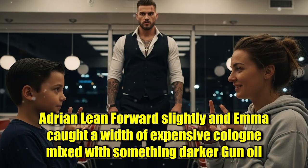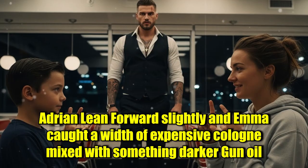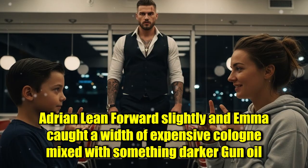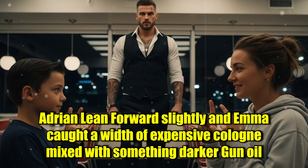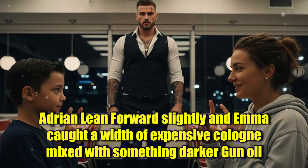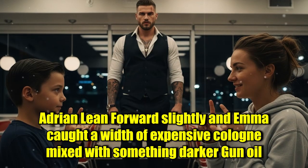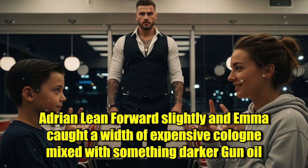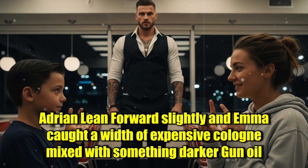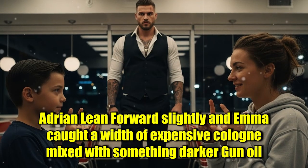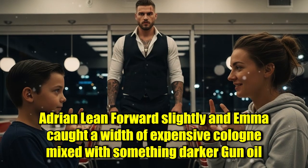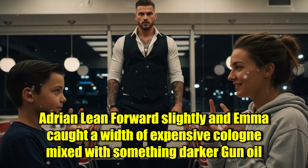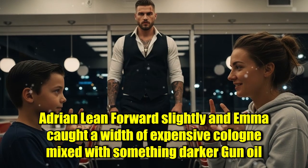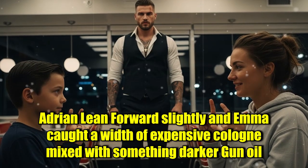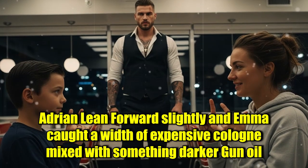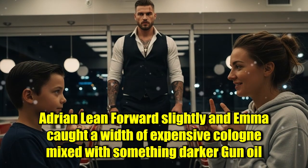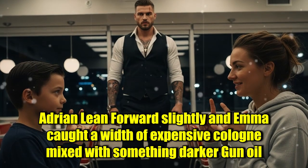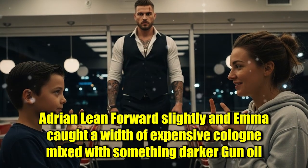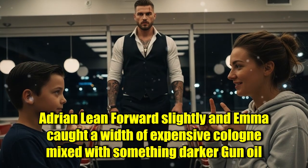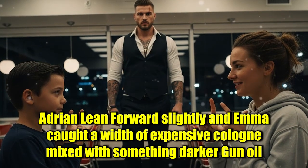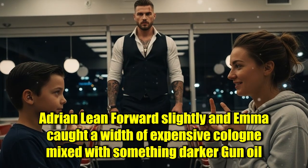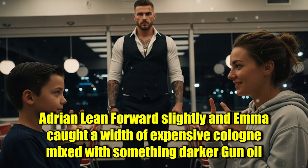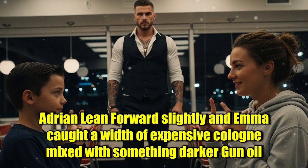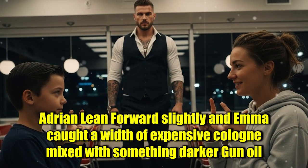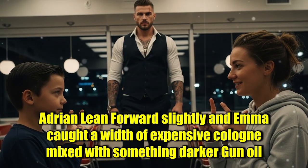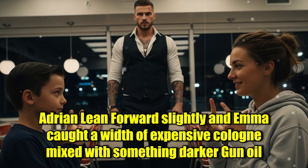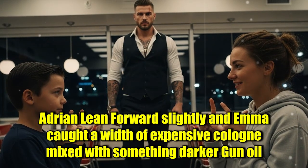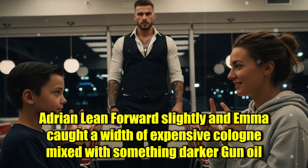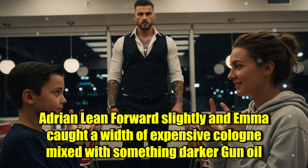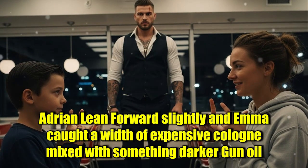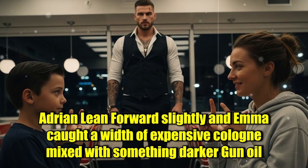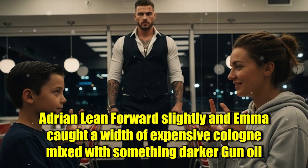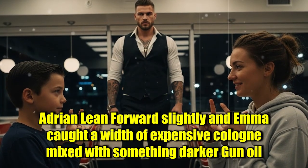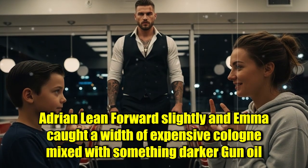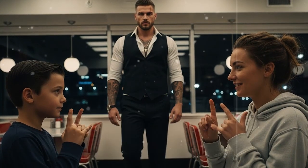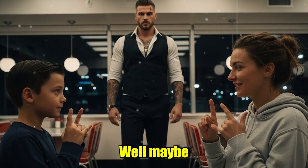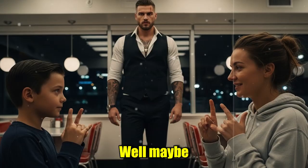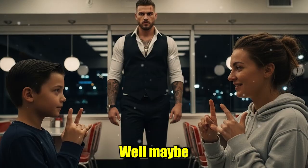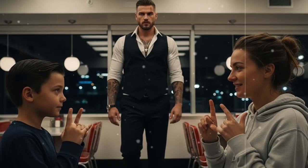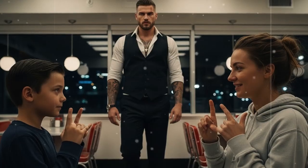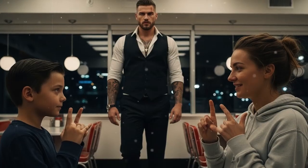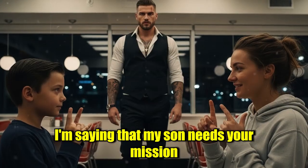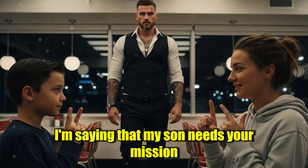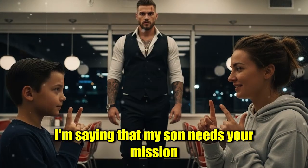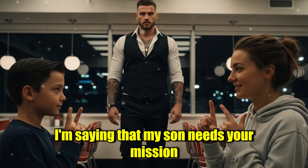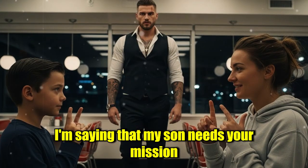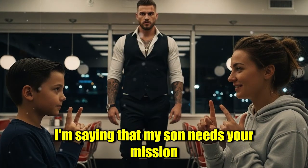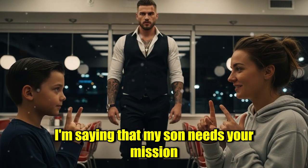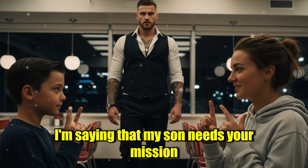forward slightly, and Emma caught a whiff of expensive cologne mixed with something darker, gun oil, maybe. I'm saying that my son